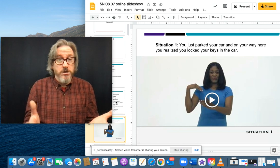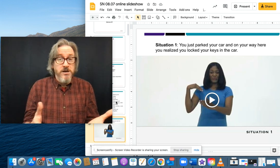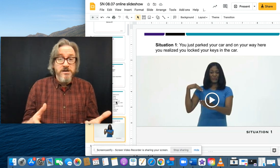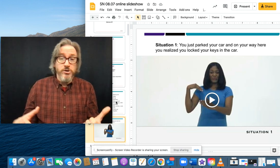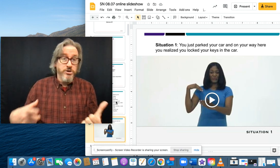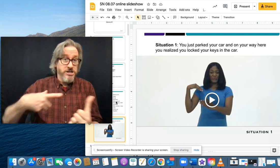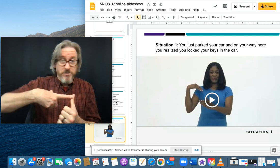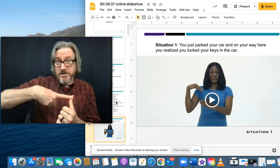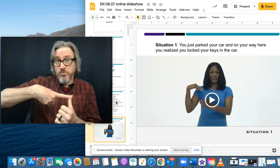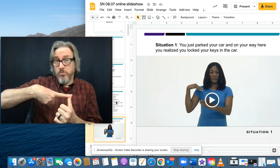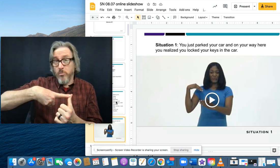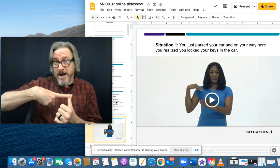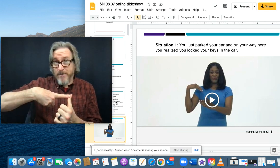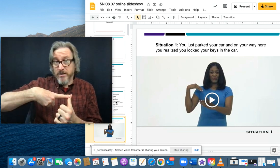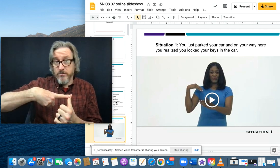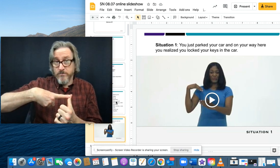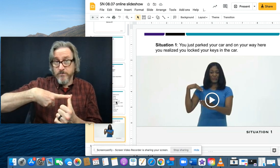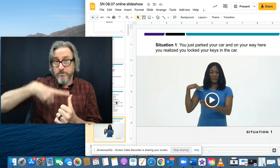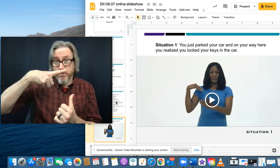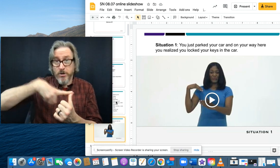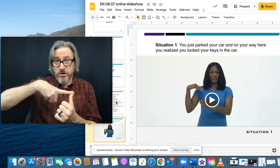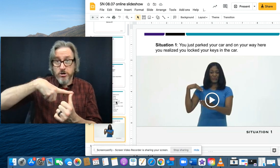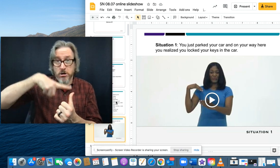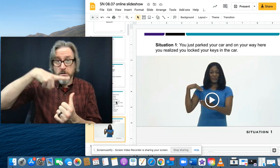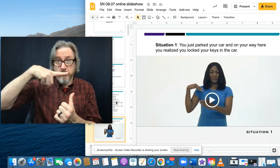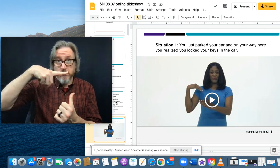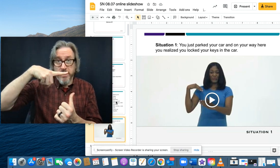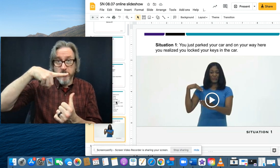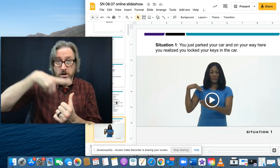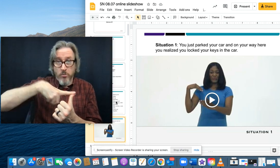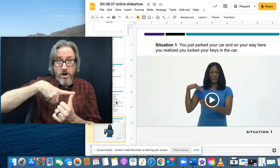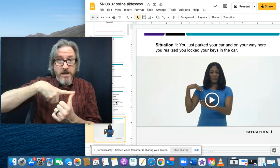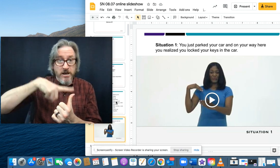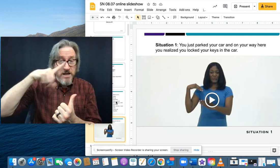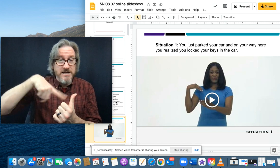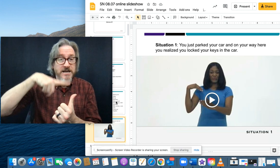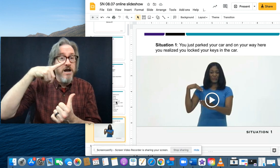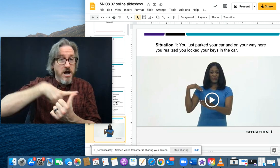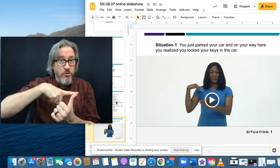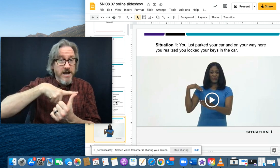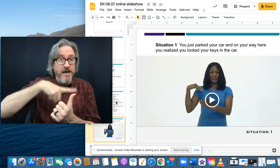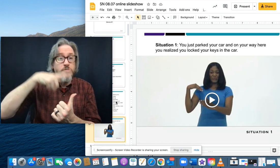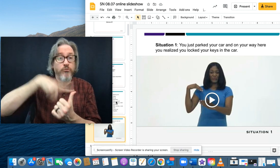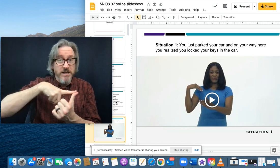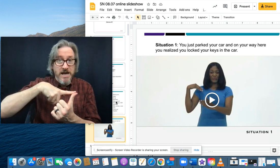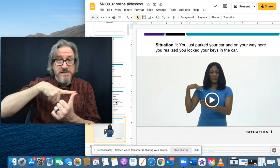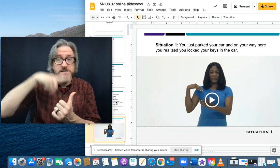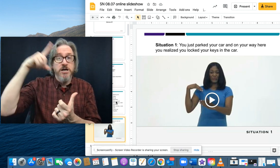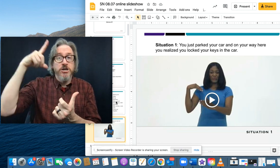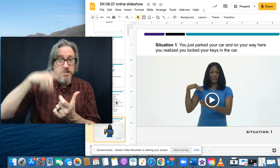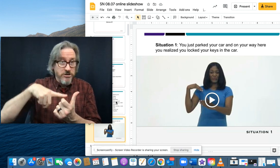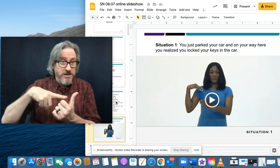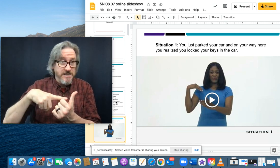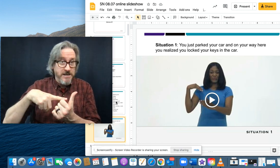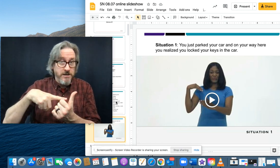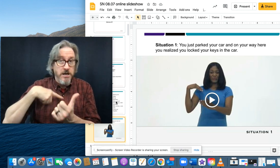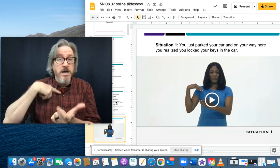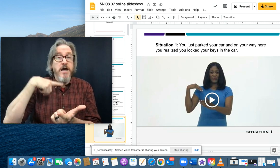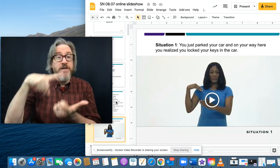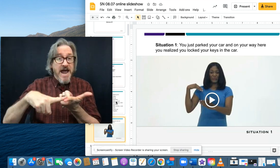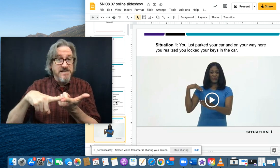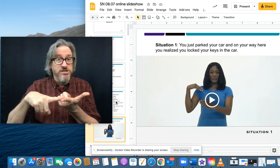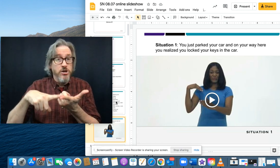situation. So she explains what happened, parked her car, locked it, on her way in, realizes she locked her keys